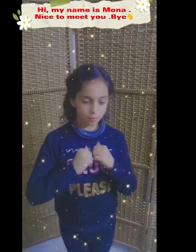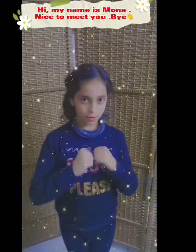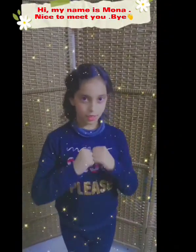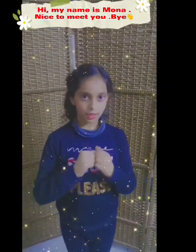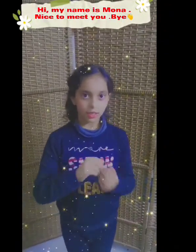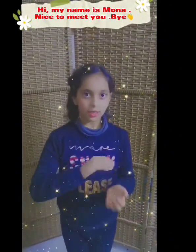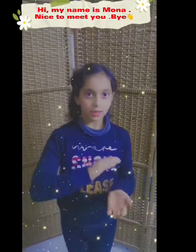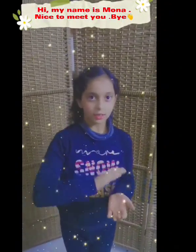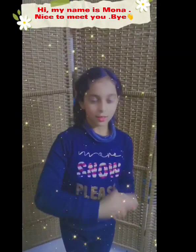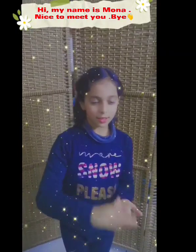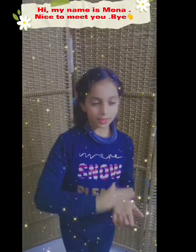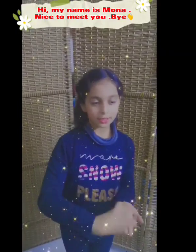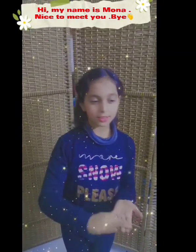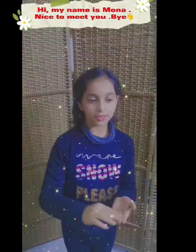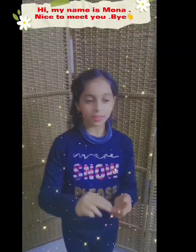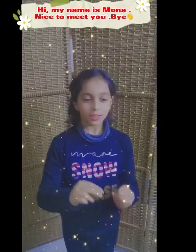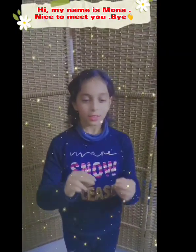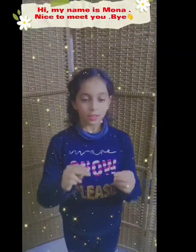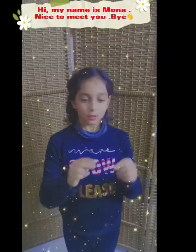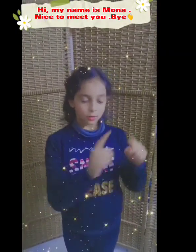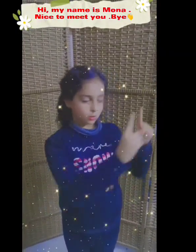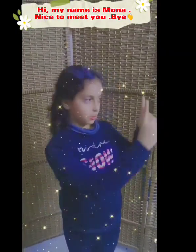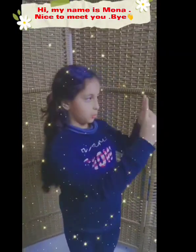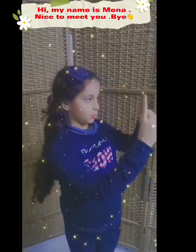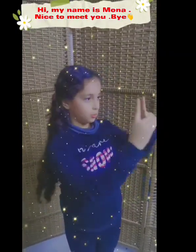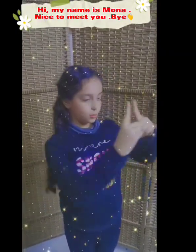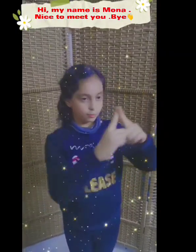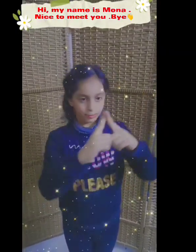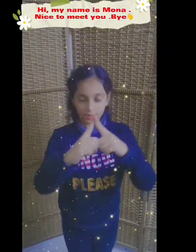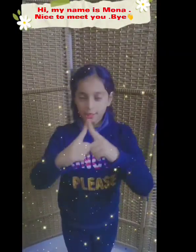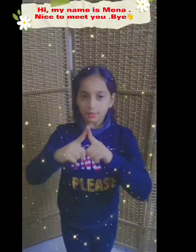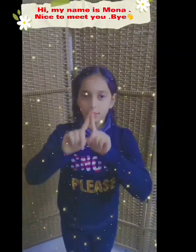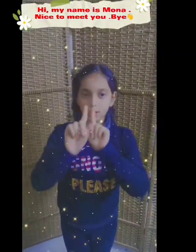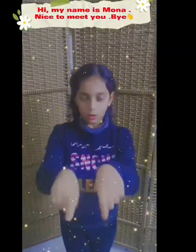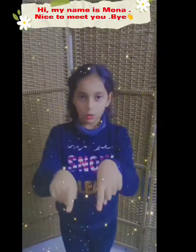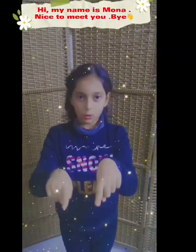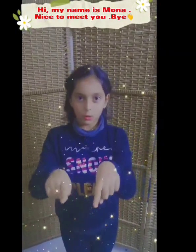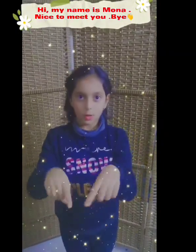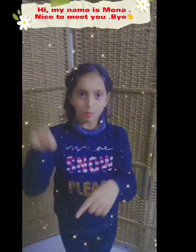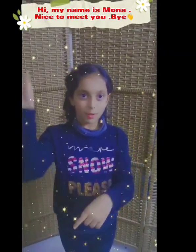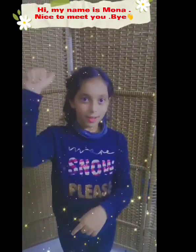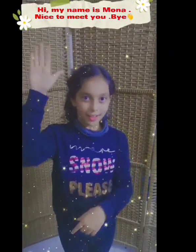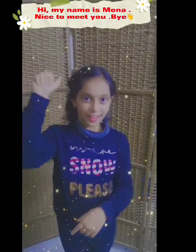Mona. Nice to meet you. Bye.